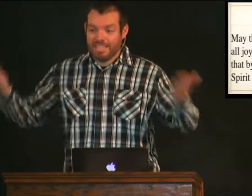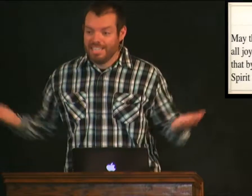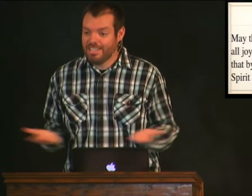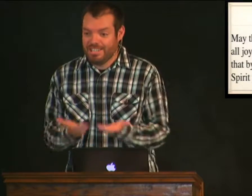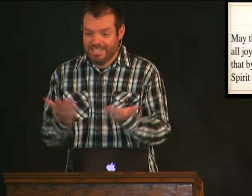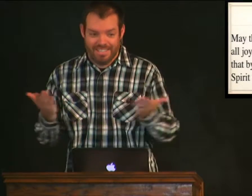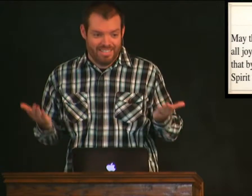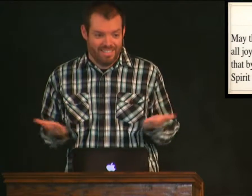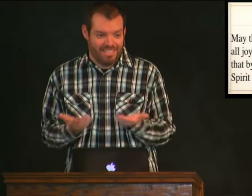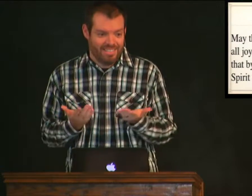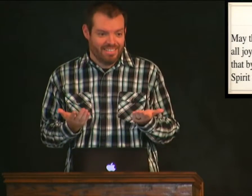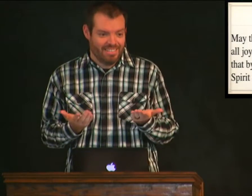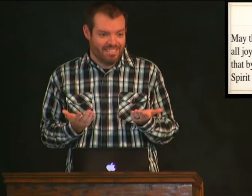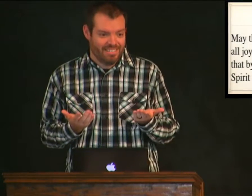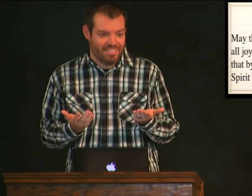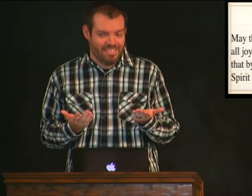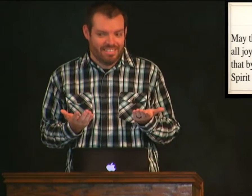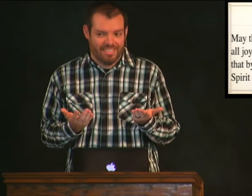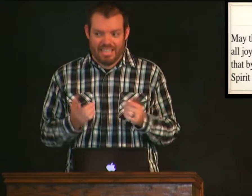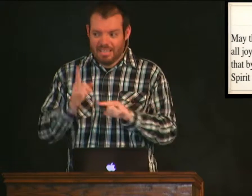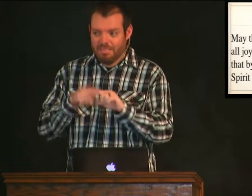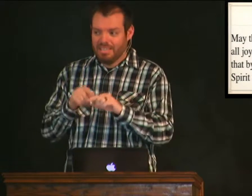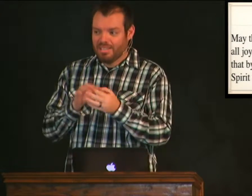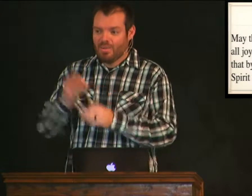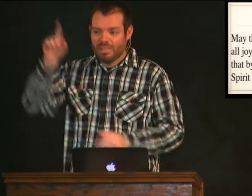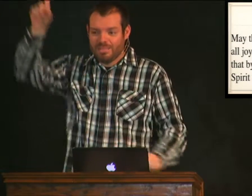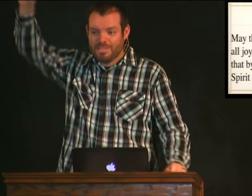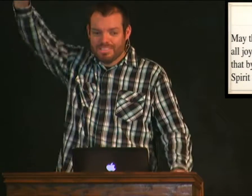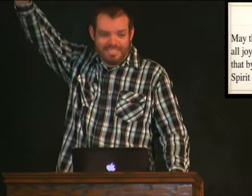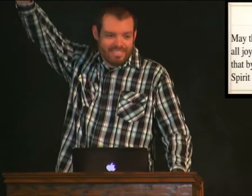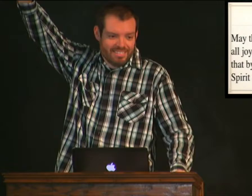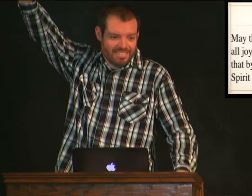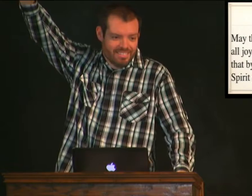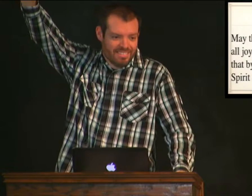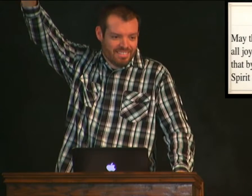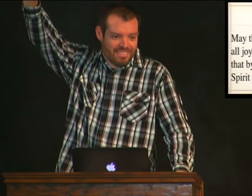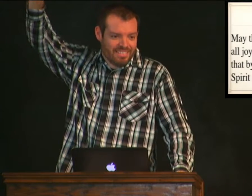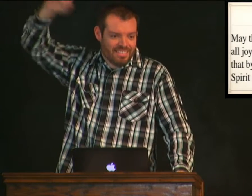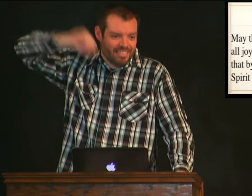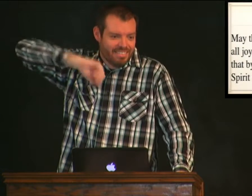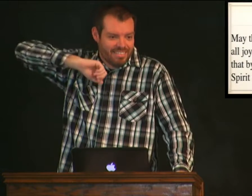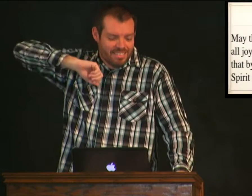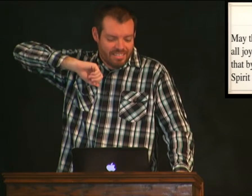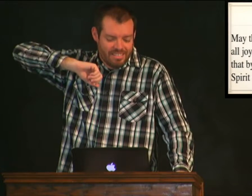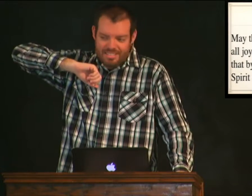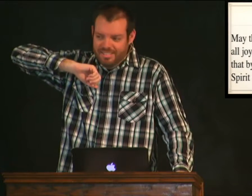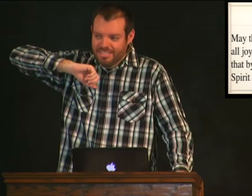When I'm here, I depend on the Holy Spirit.